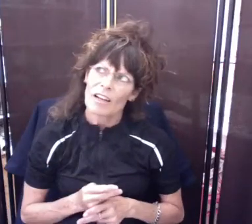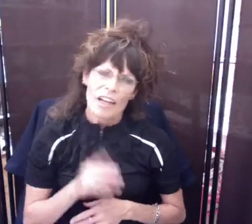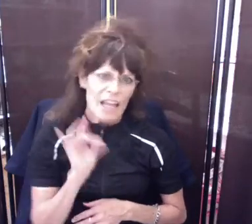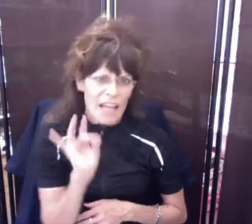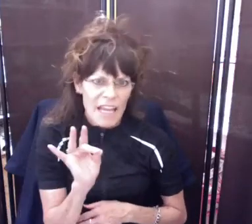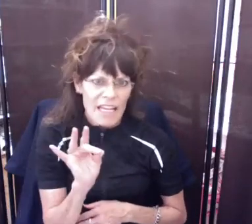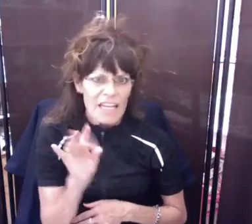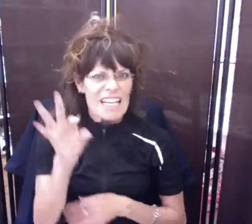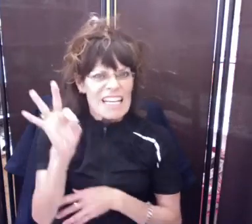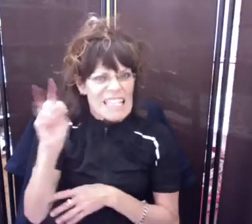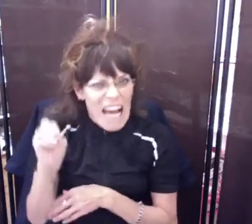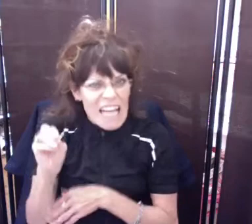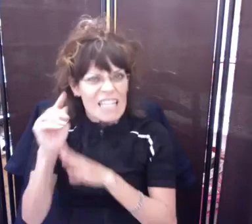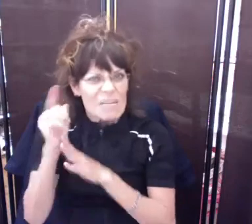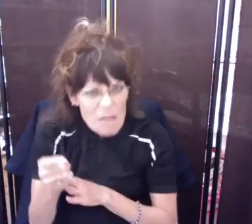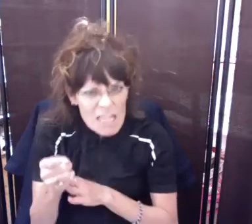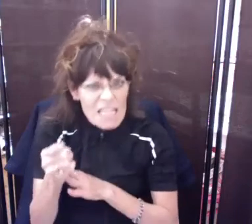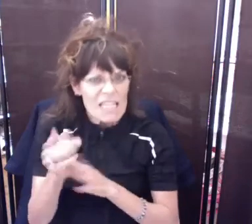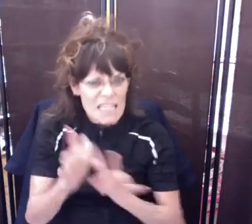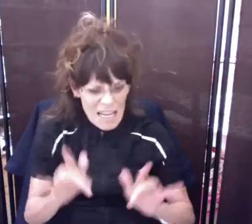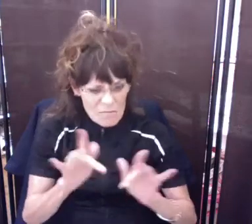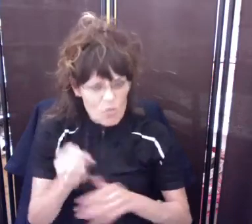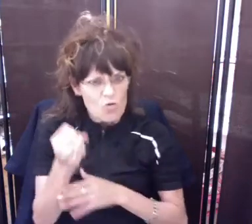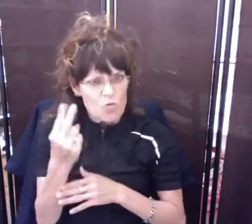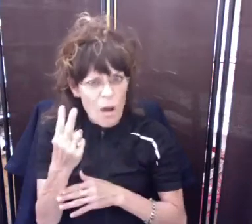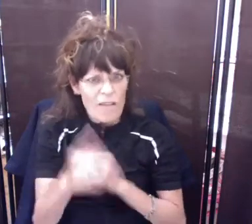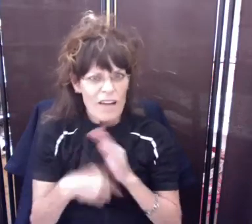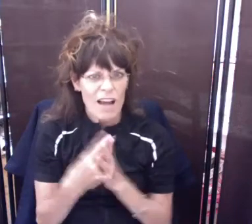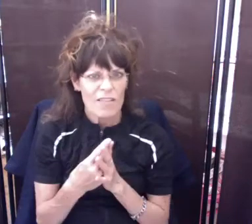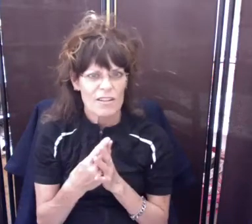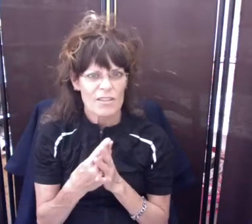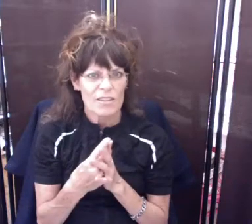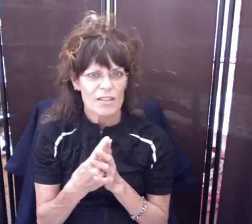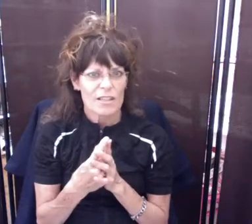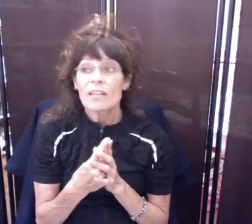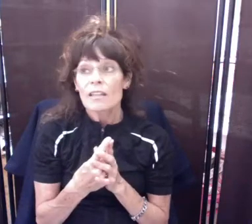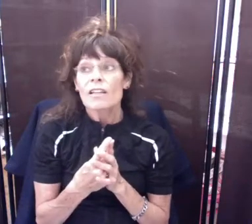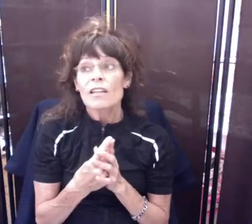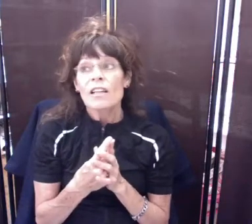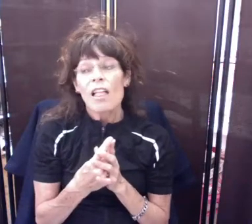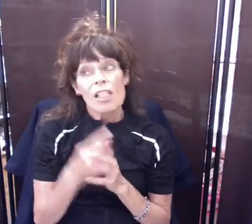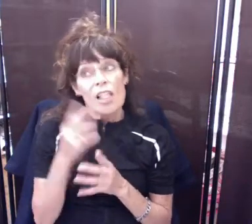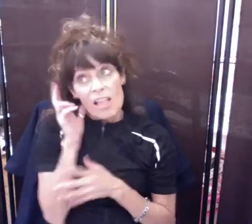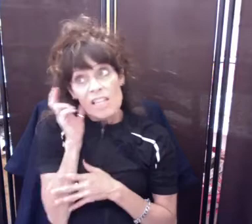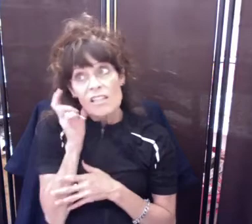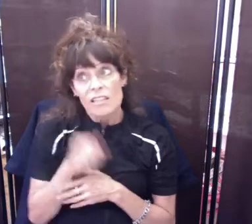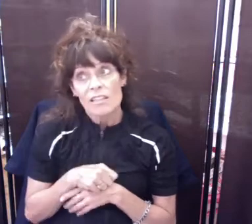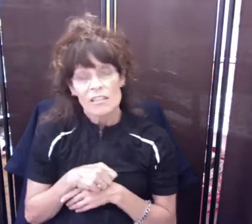That's 12 hours. So he makes me promise to listen to this. And I do. I start to listen